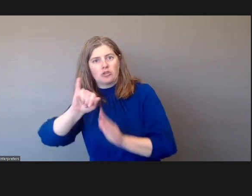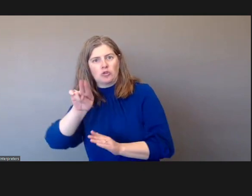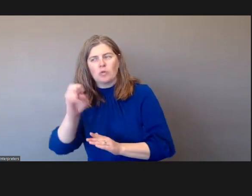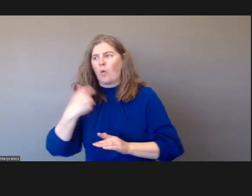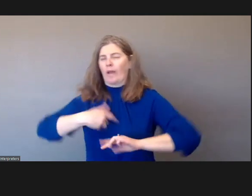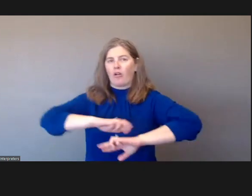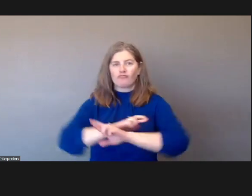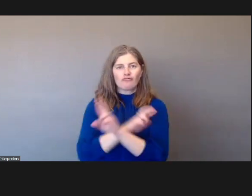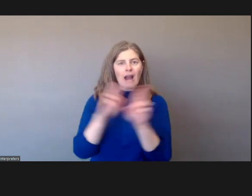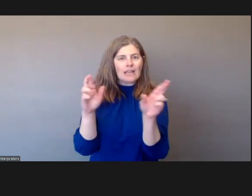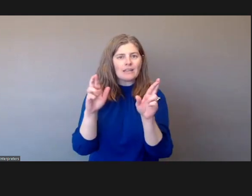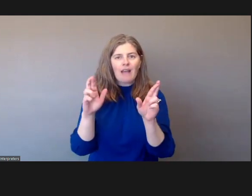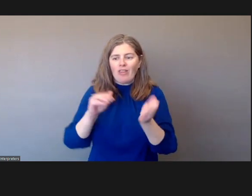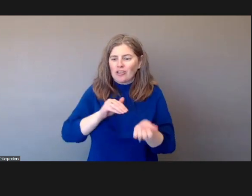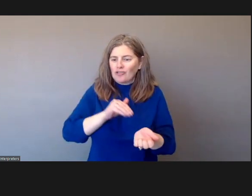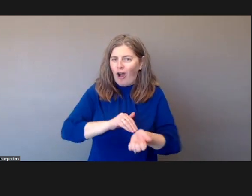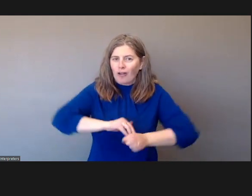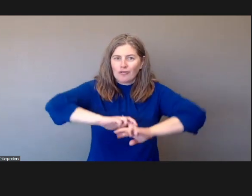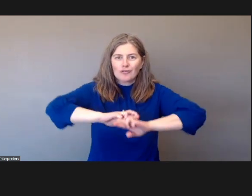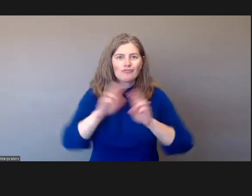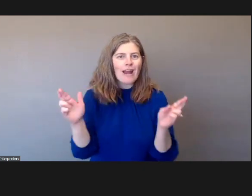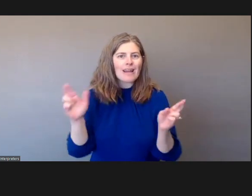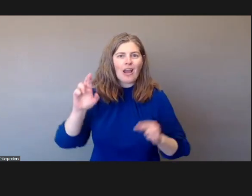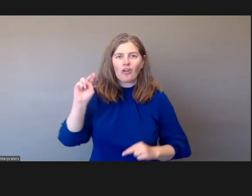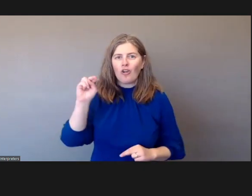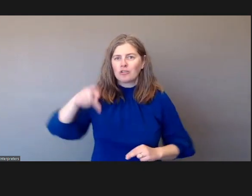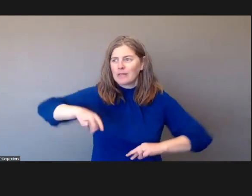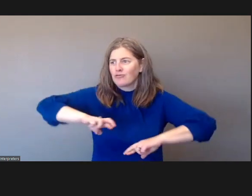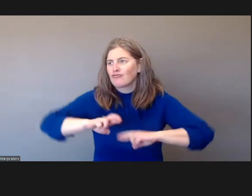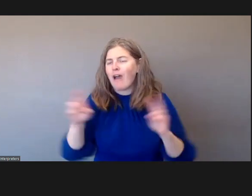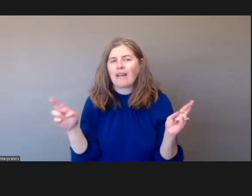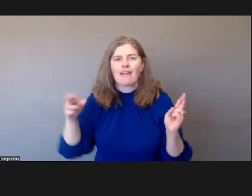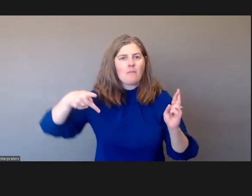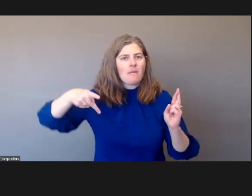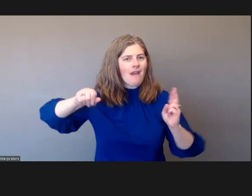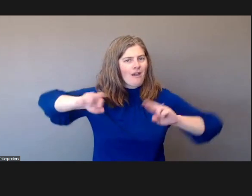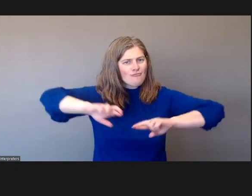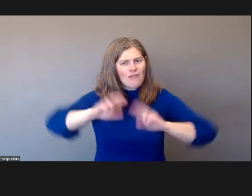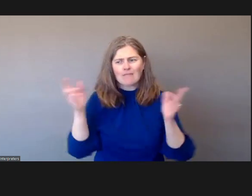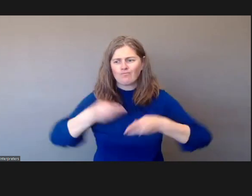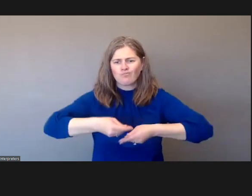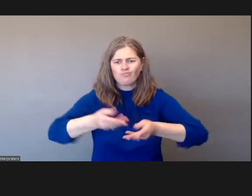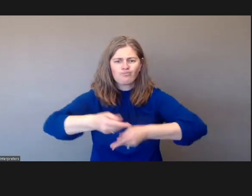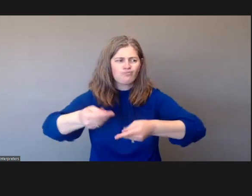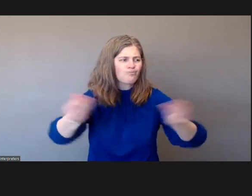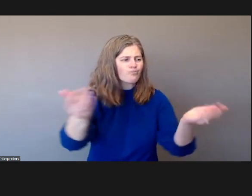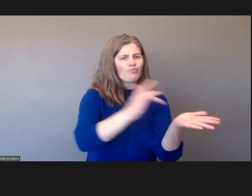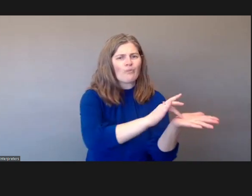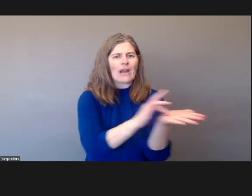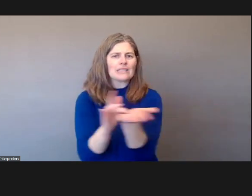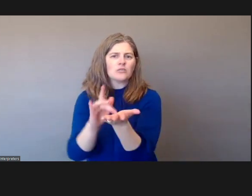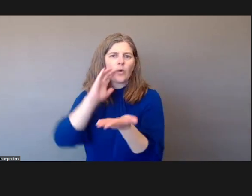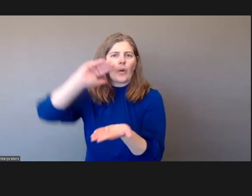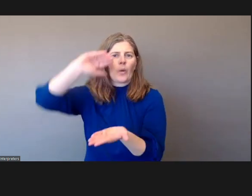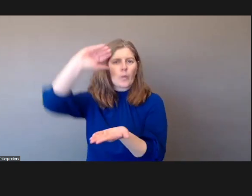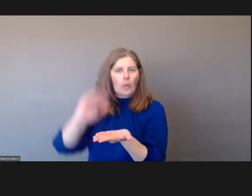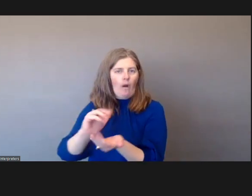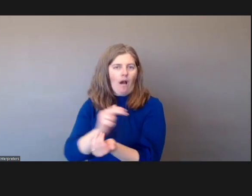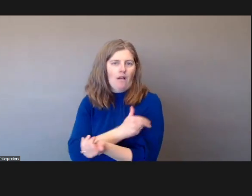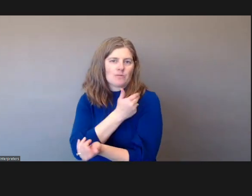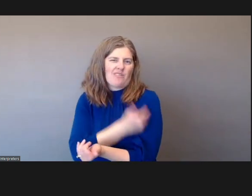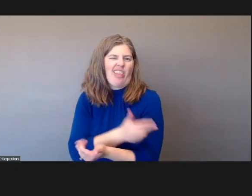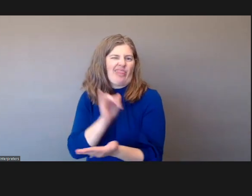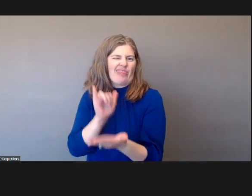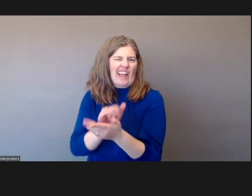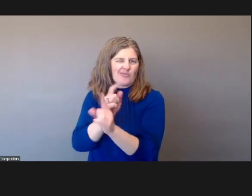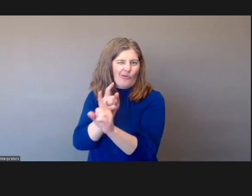And physicians, nurse practitioners, PAs, other treating providers are ready to jump in and immediately treat